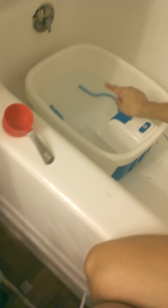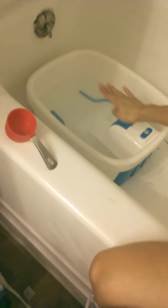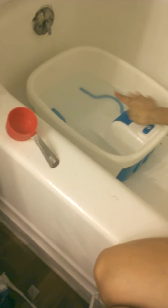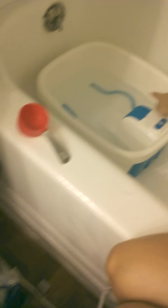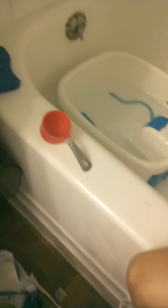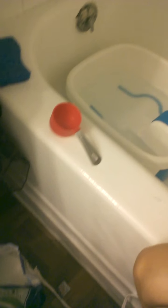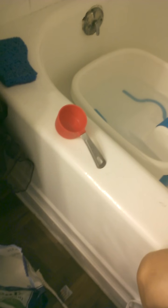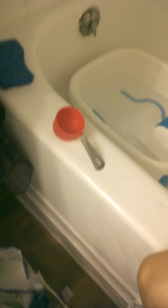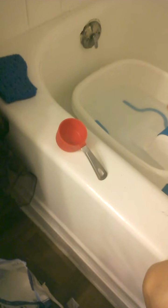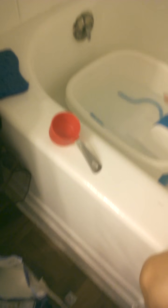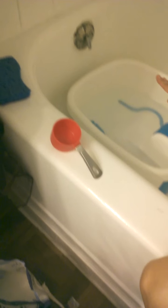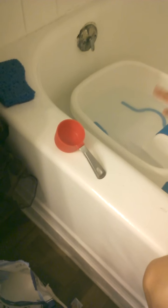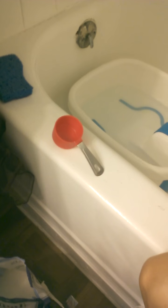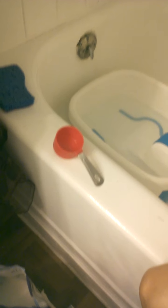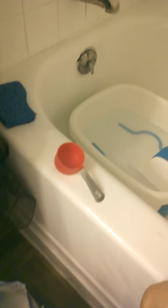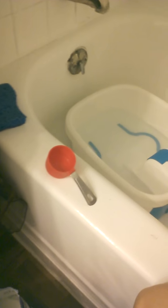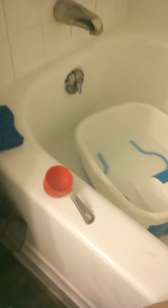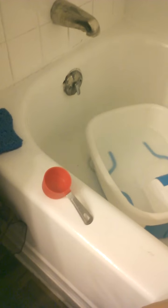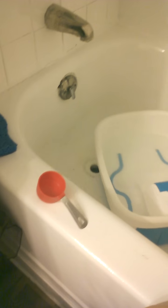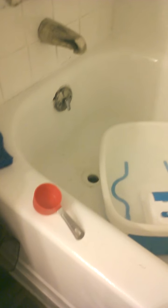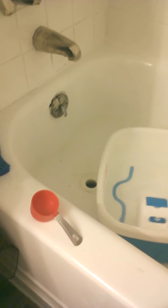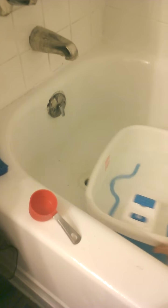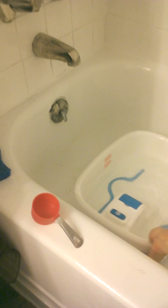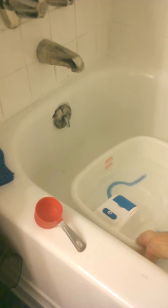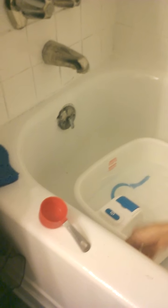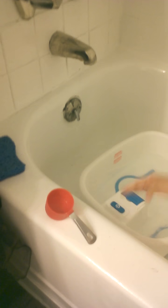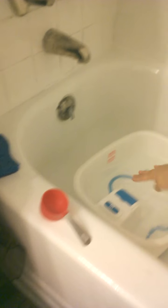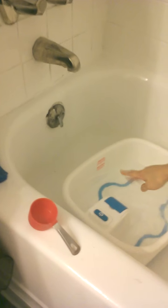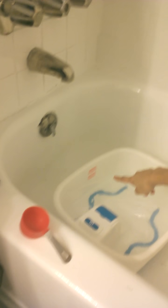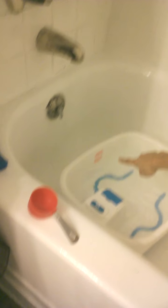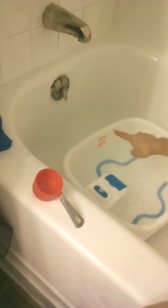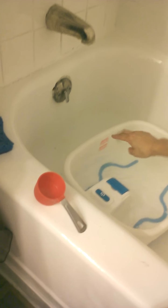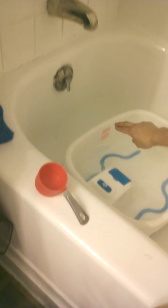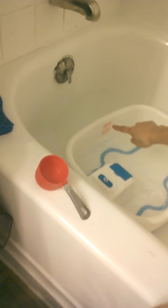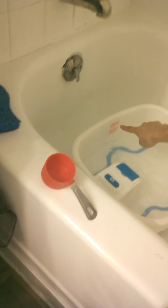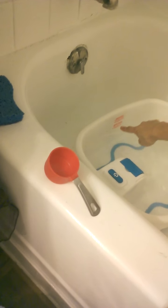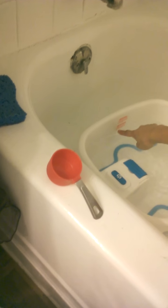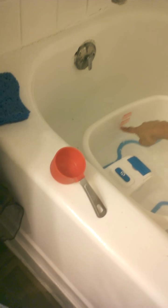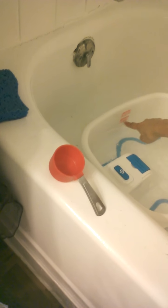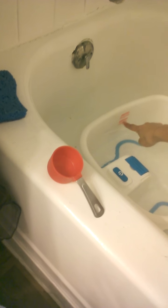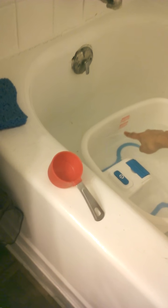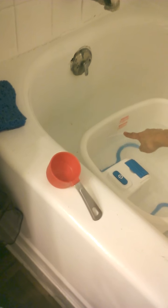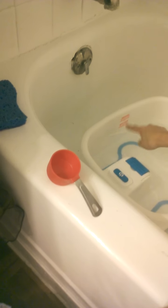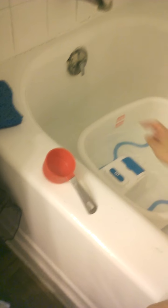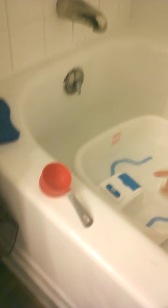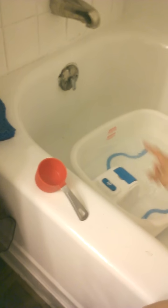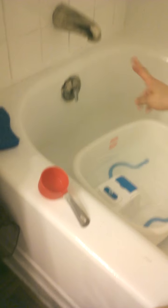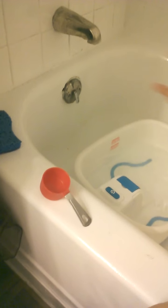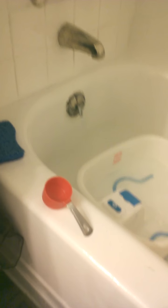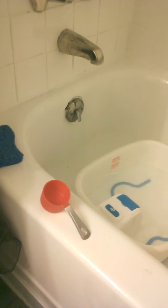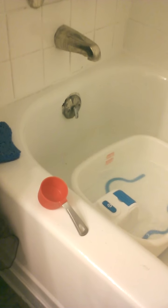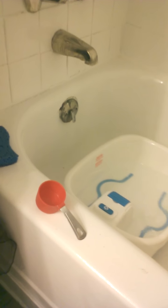Yeah, up, way up, 2 level to realize, go up you, and do a whole